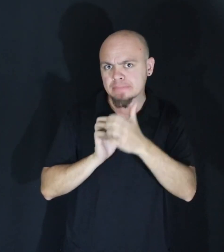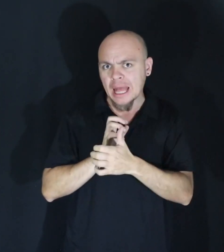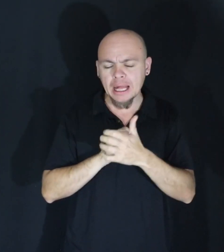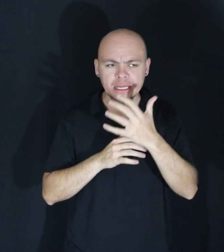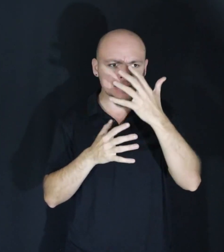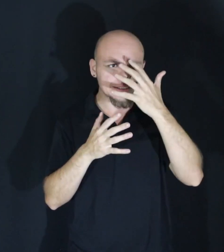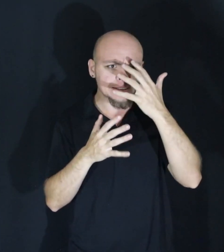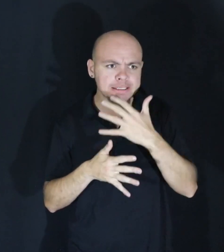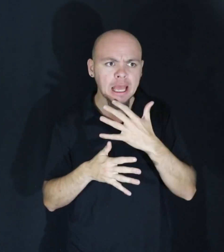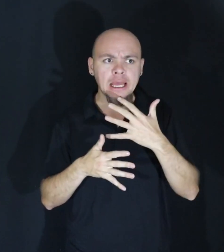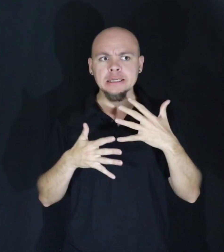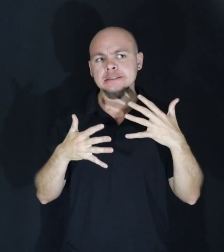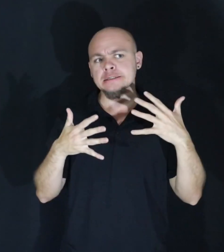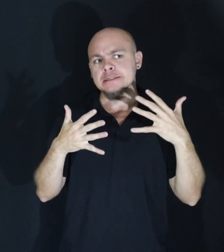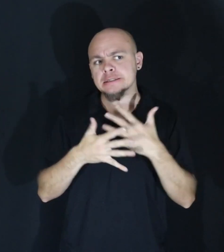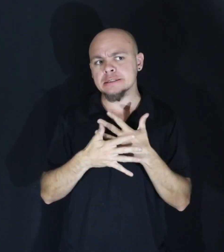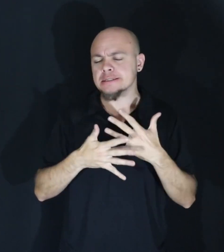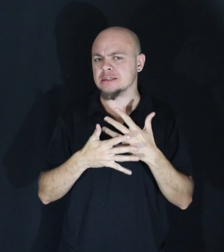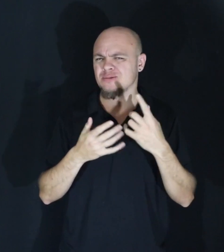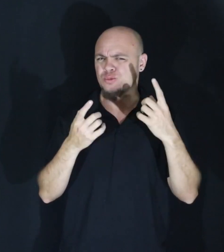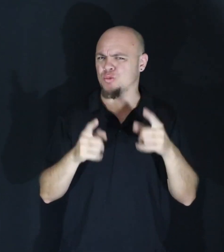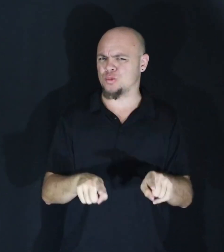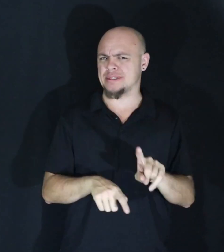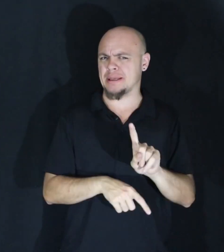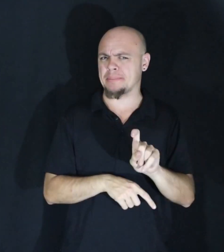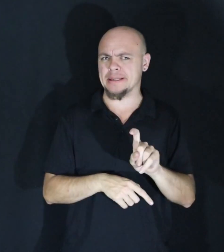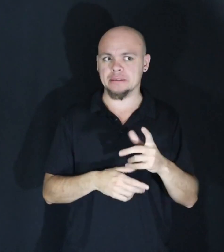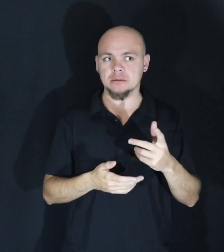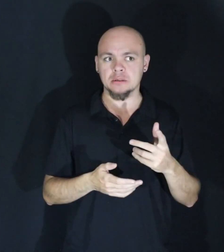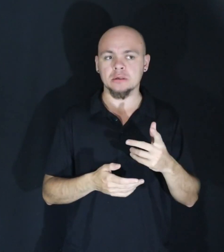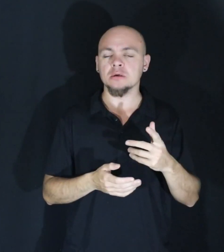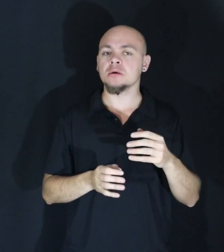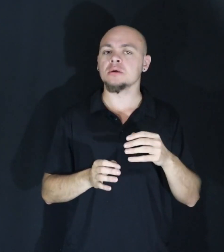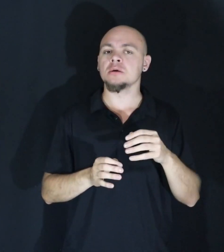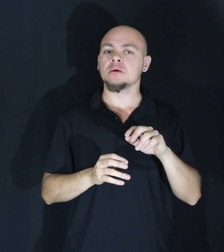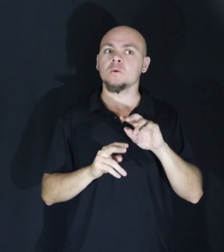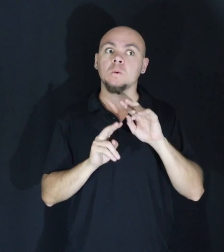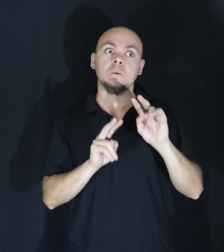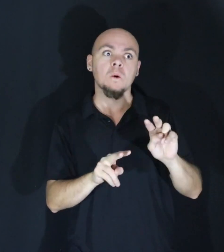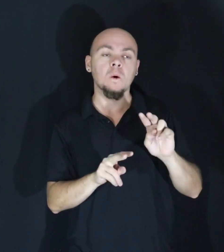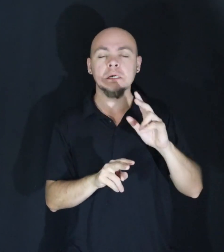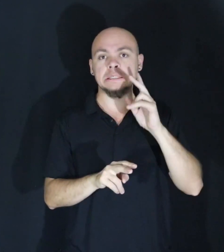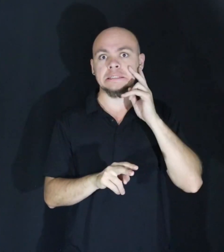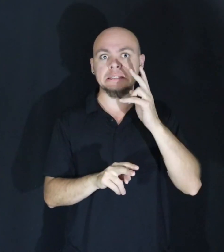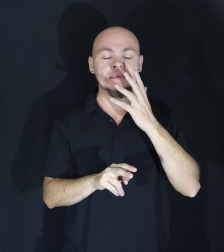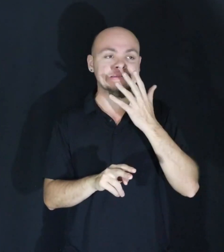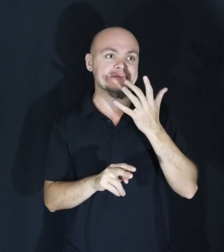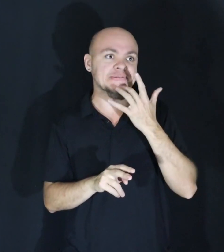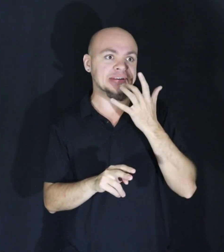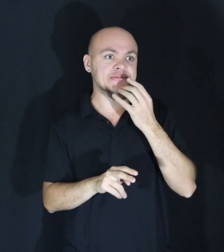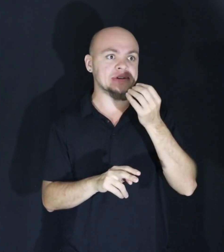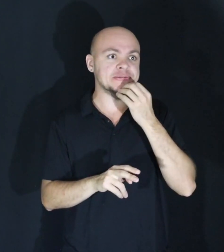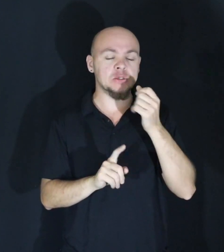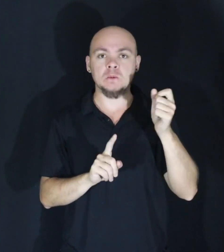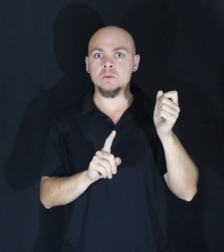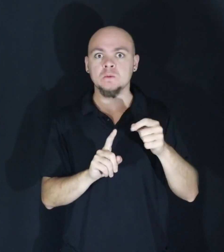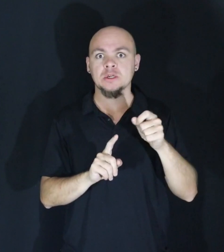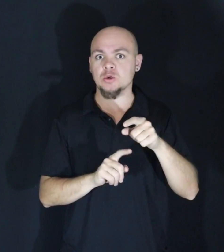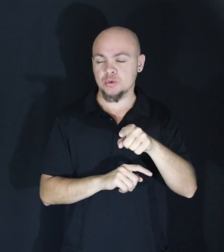sad, scared? What's going on? Or is simply seeing your favorite junk foods triggering you?